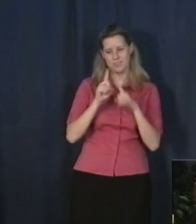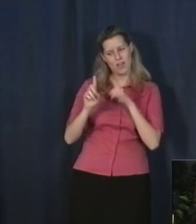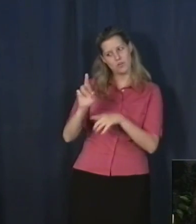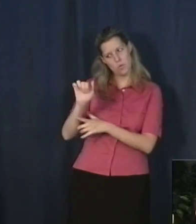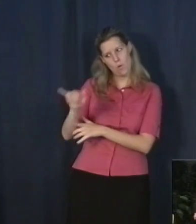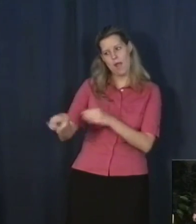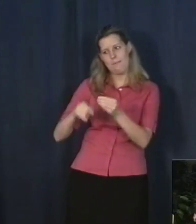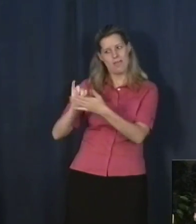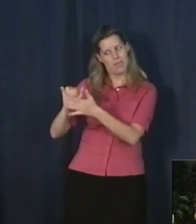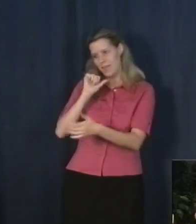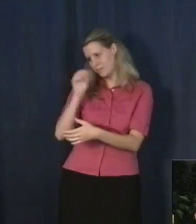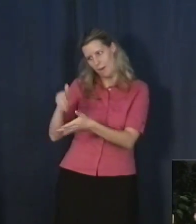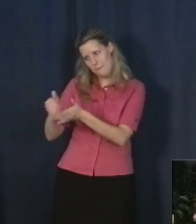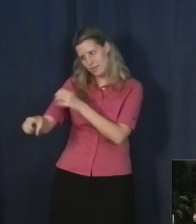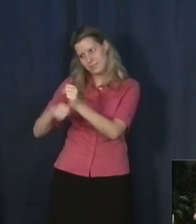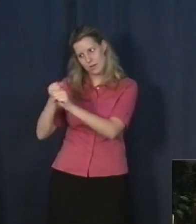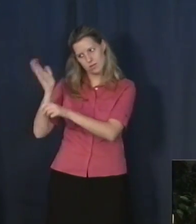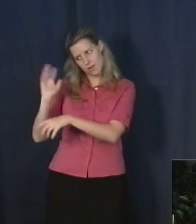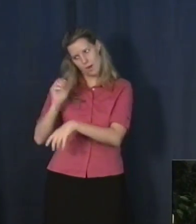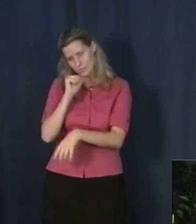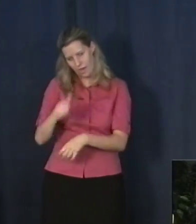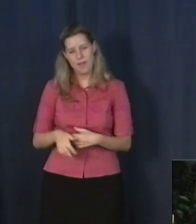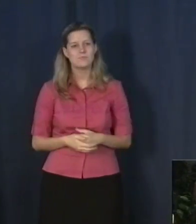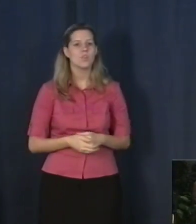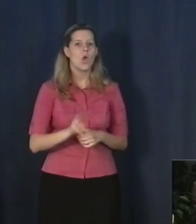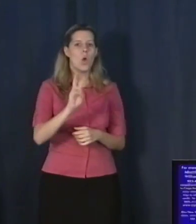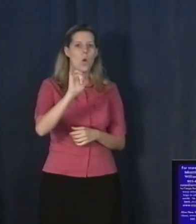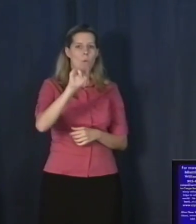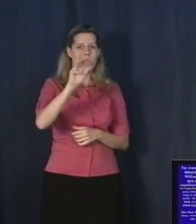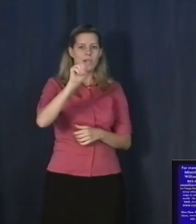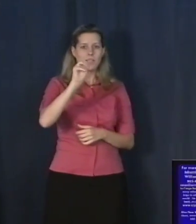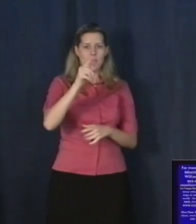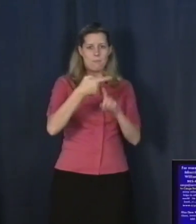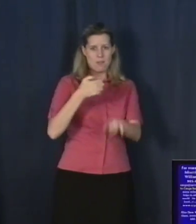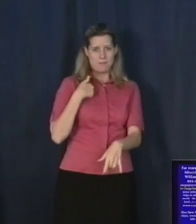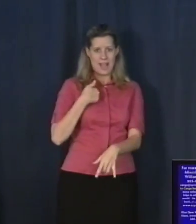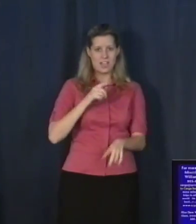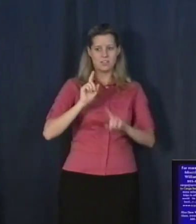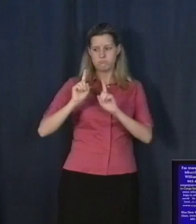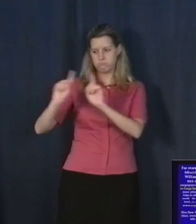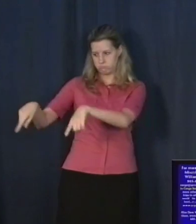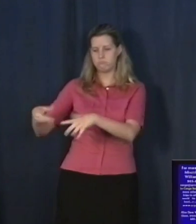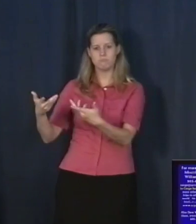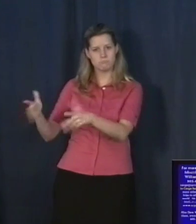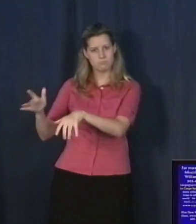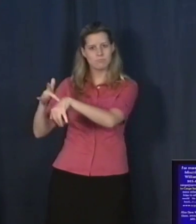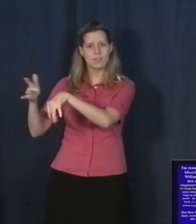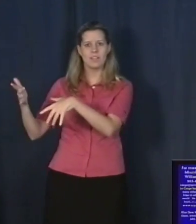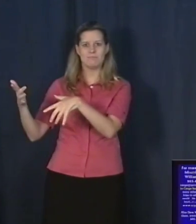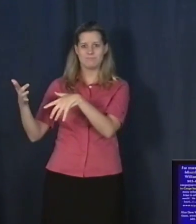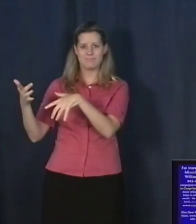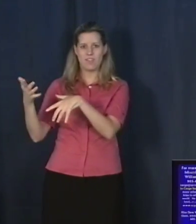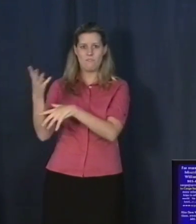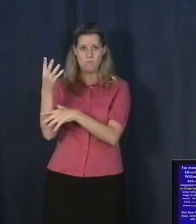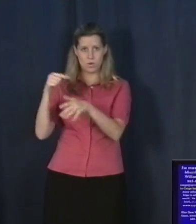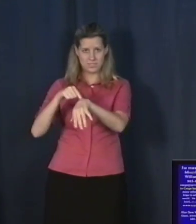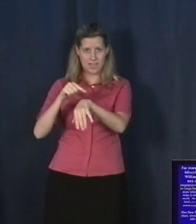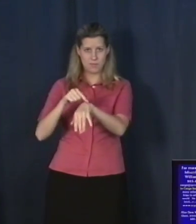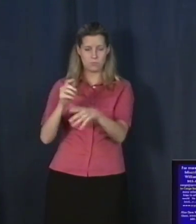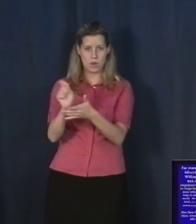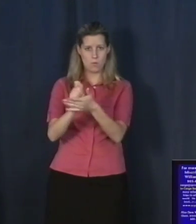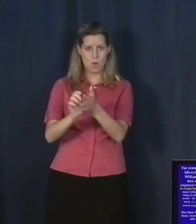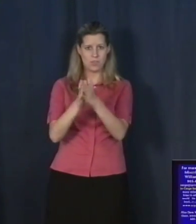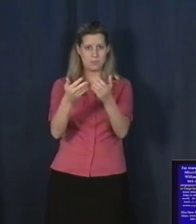about that one. It's not millions of years ago. William Gibbons from Canada has been over there 4 times now. He and I wrote this book together,